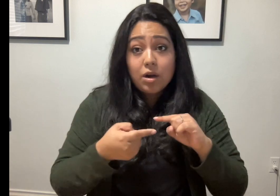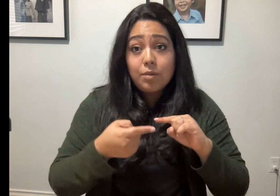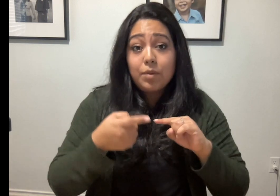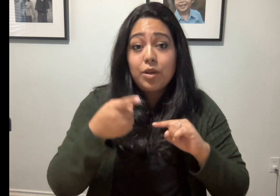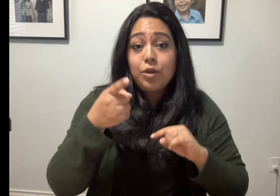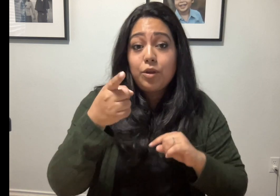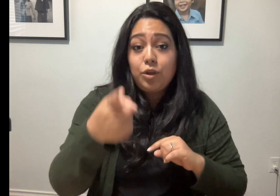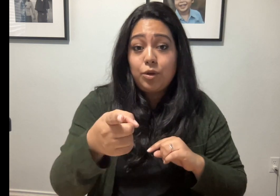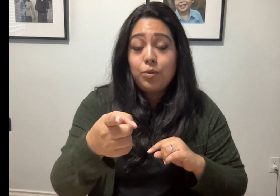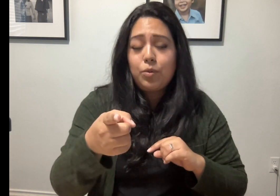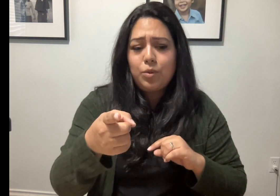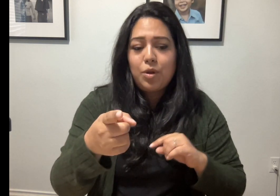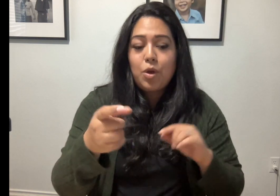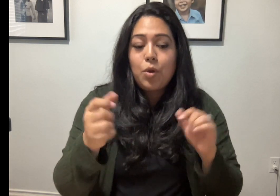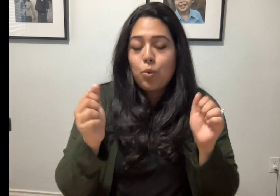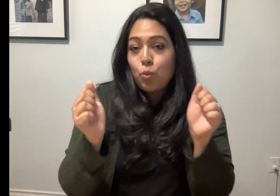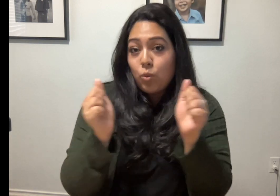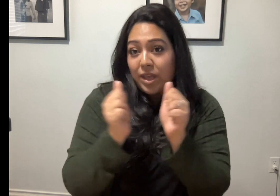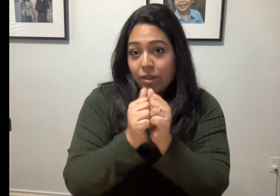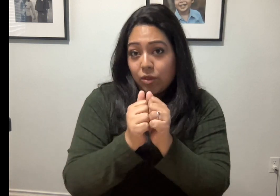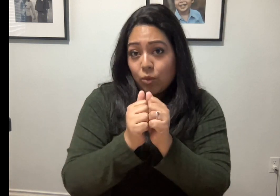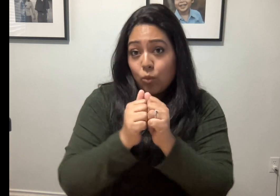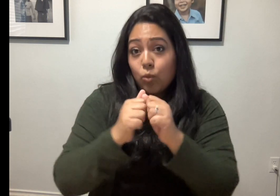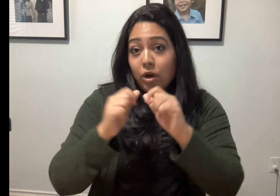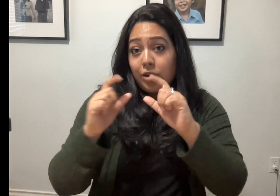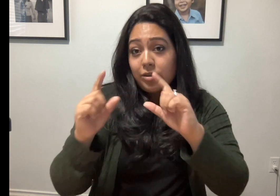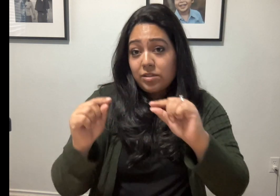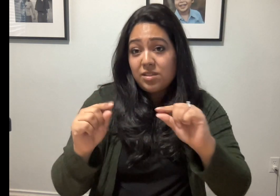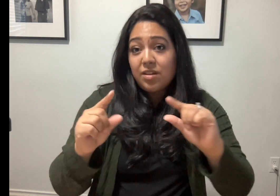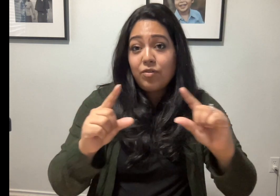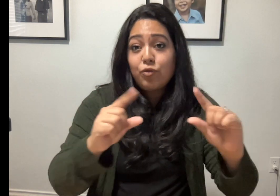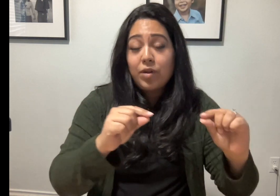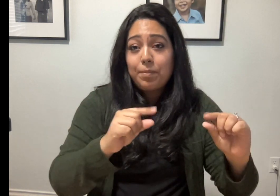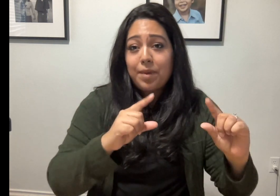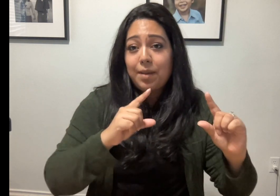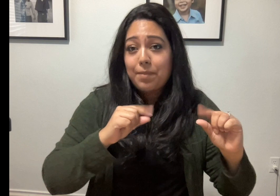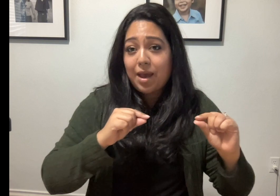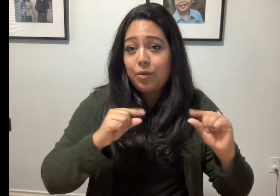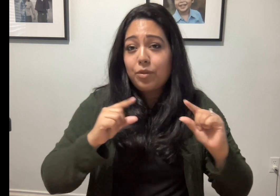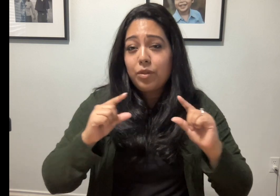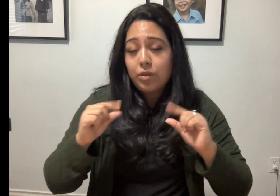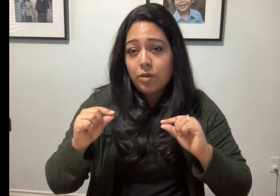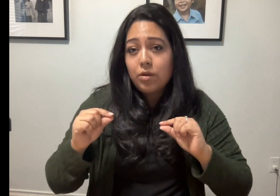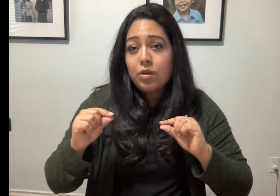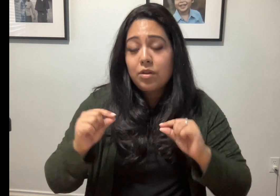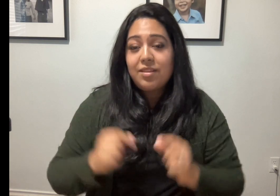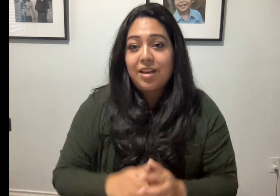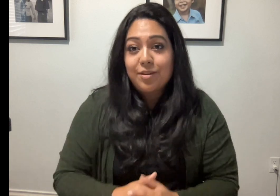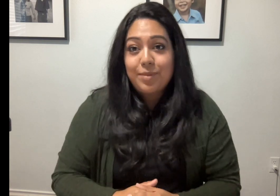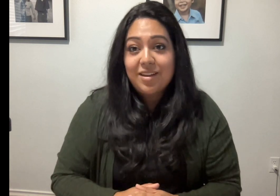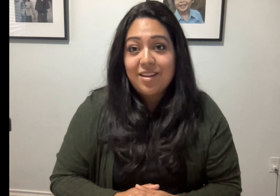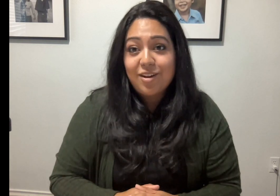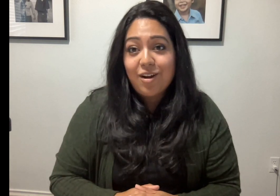harm you with words from my mouth. That could be another